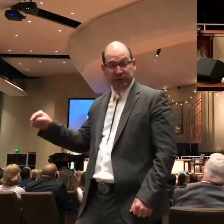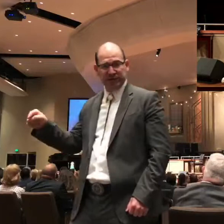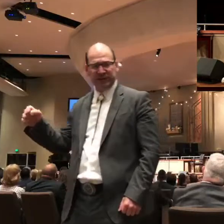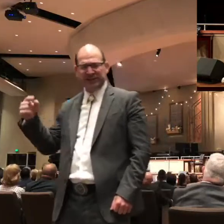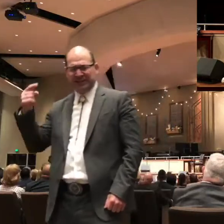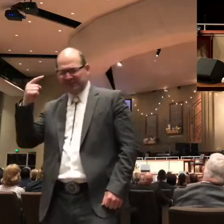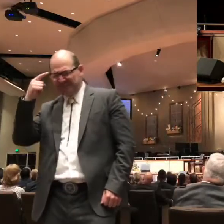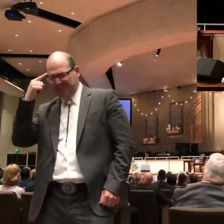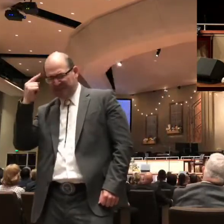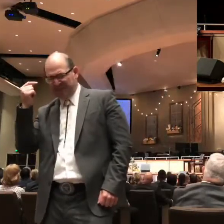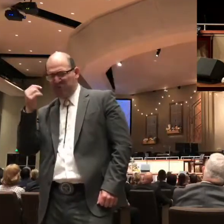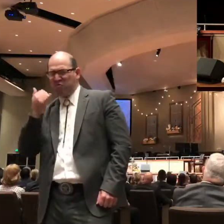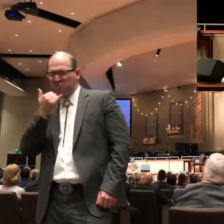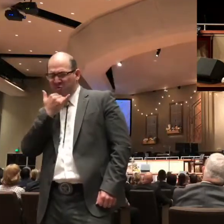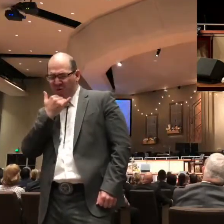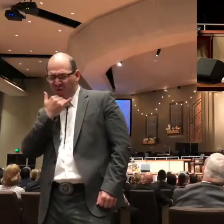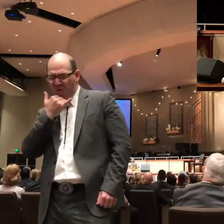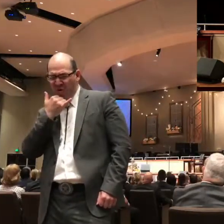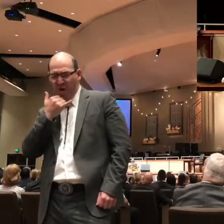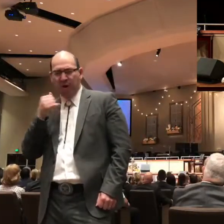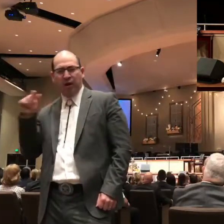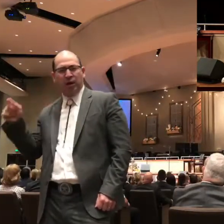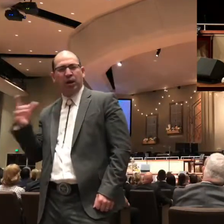and a penchant for swallowing coins.